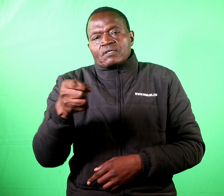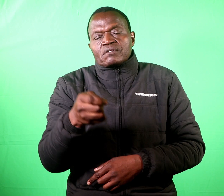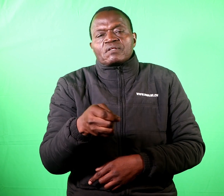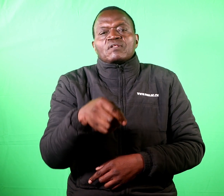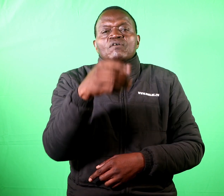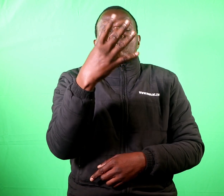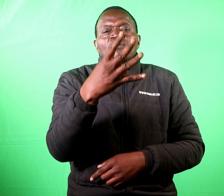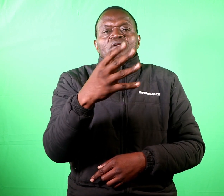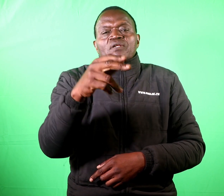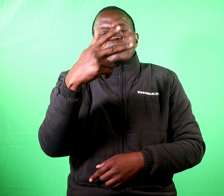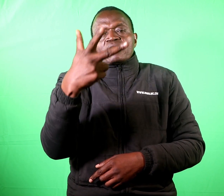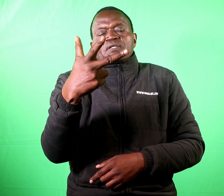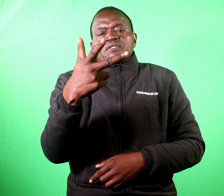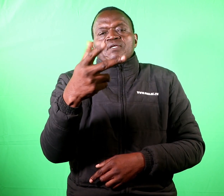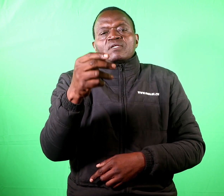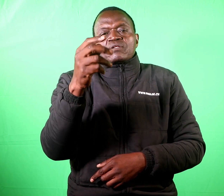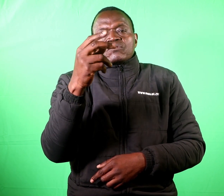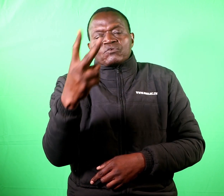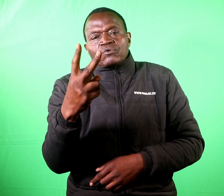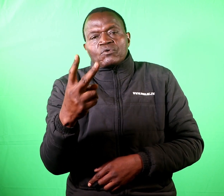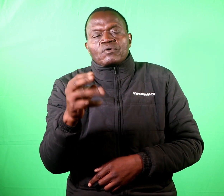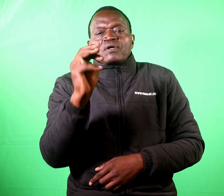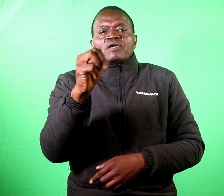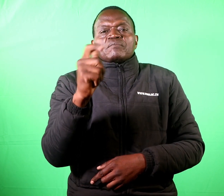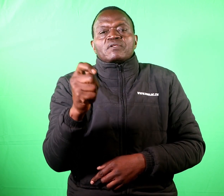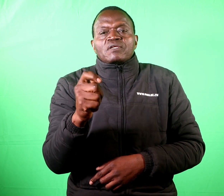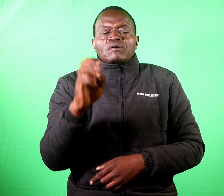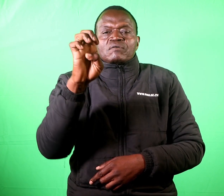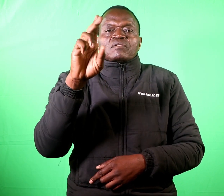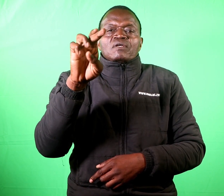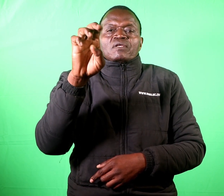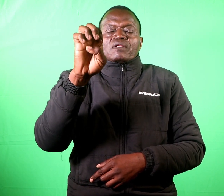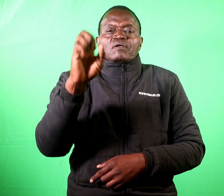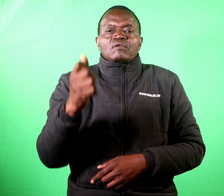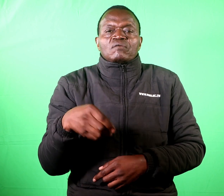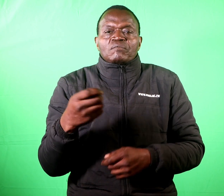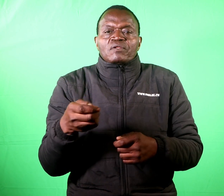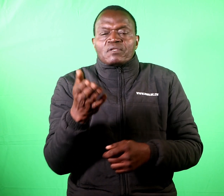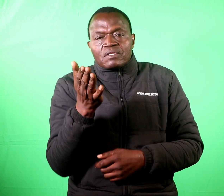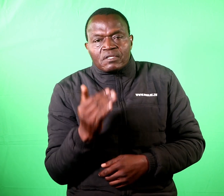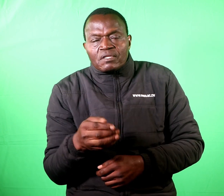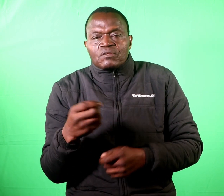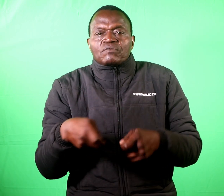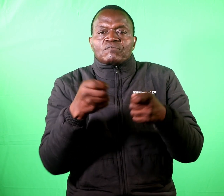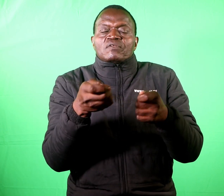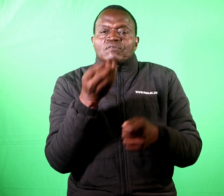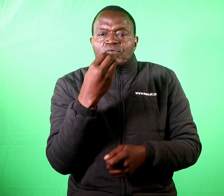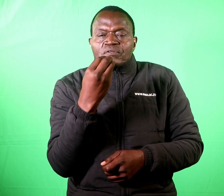100,482 megatons of cereal will be required to feed the food insecure population during the peak